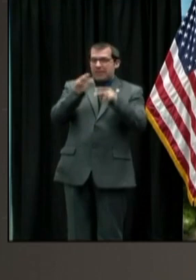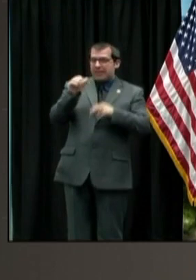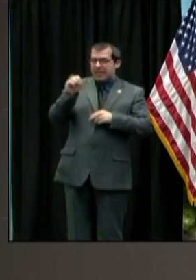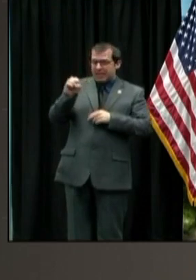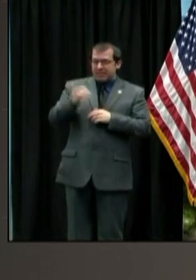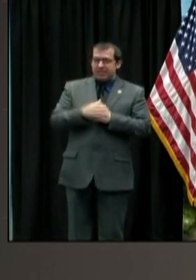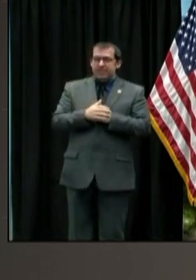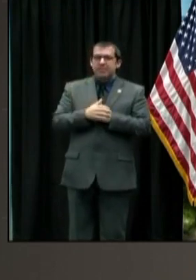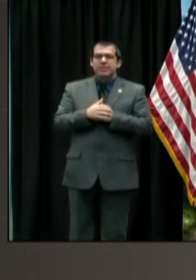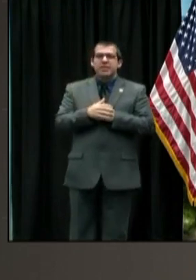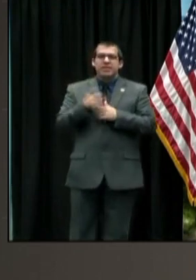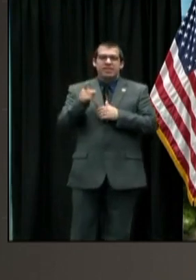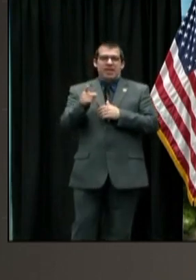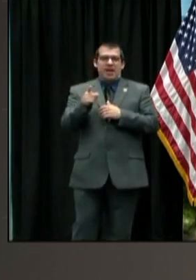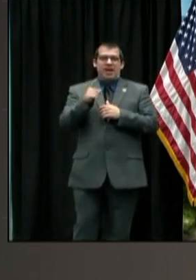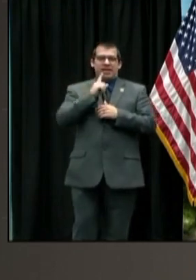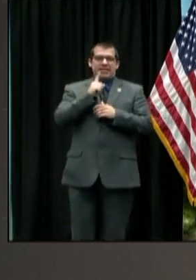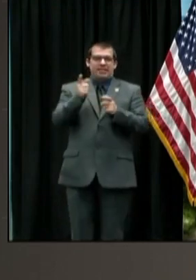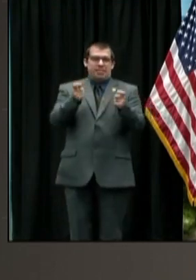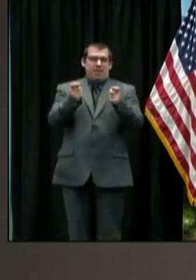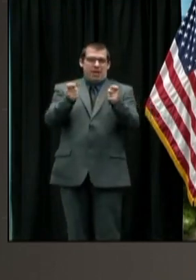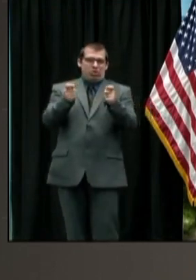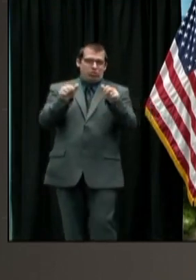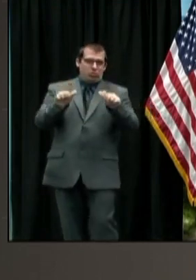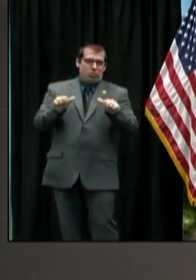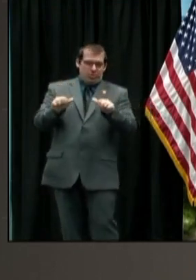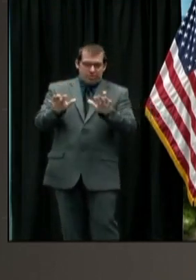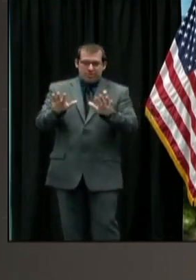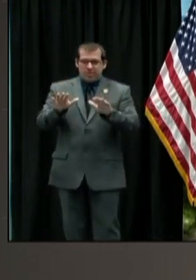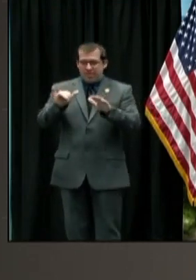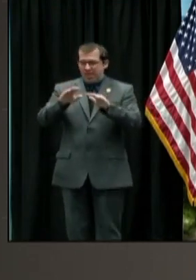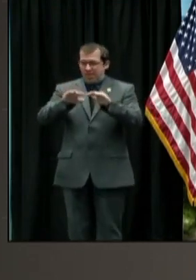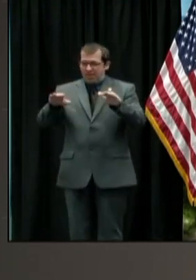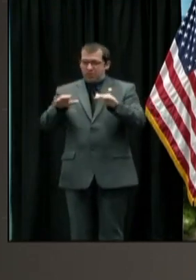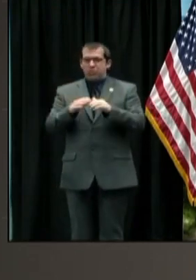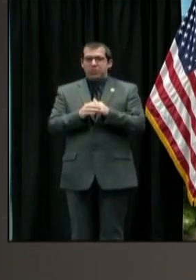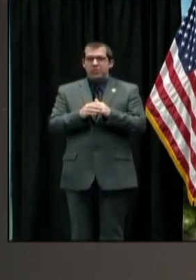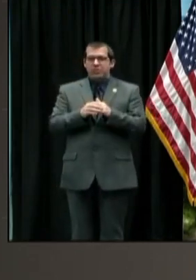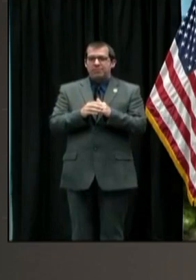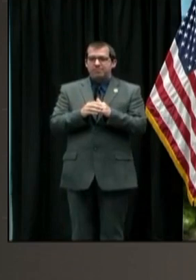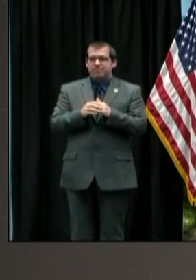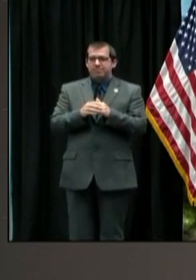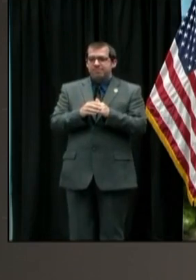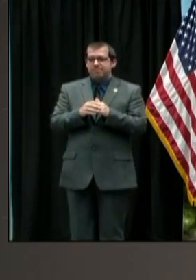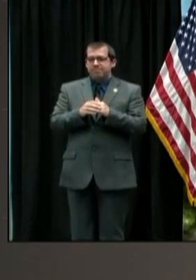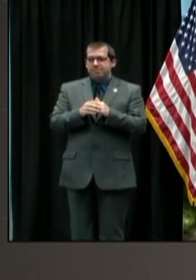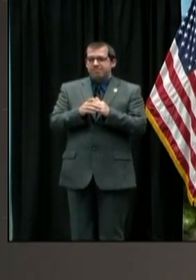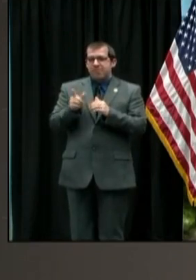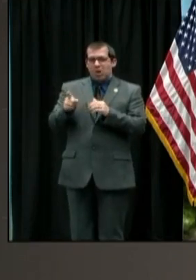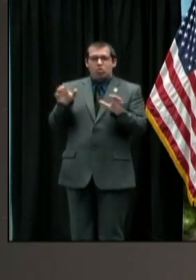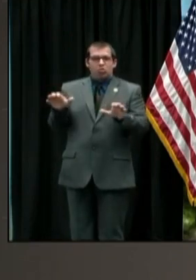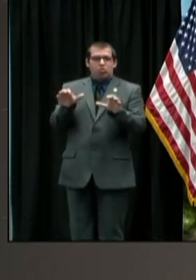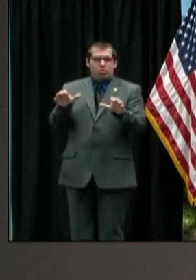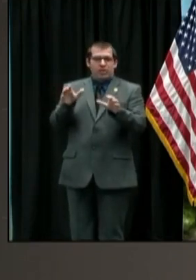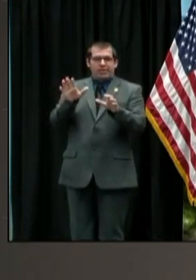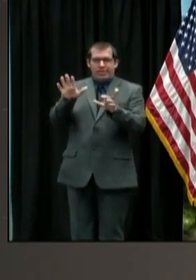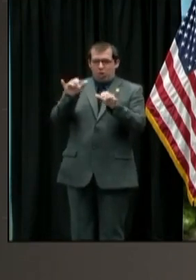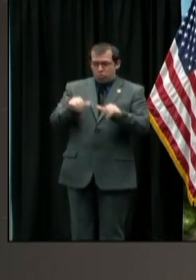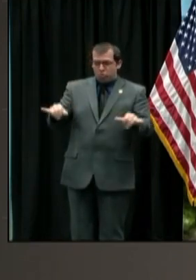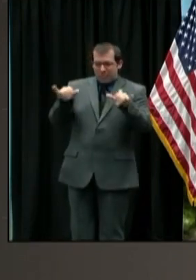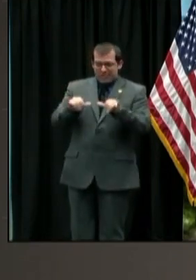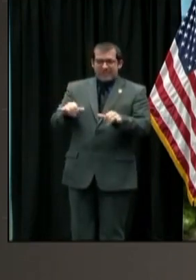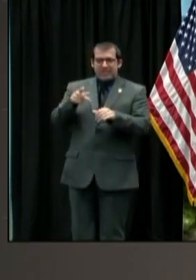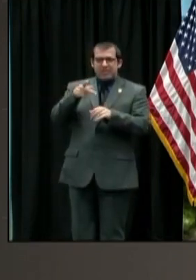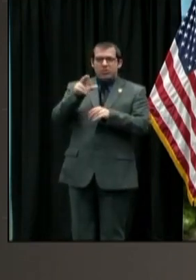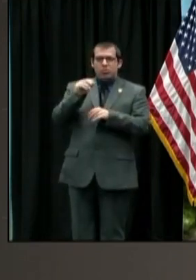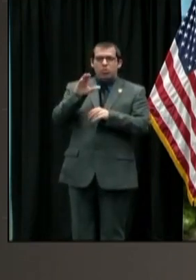cases, but it's a very manageable level, and they're doing all the routine procedures. And